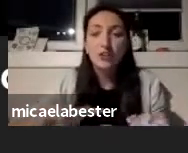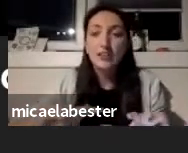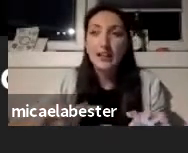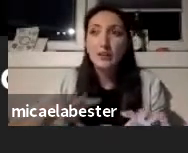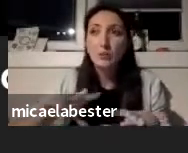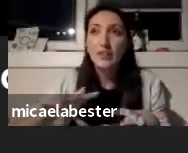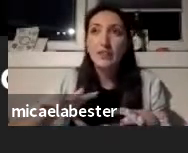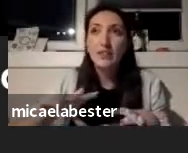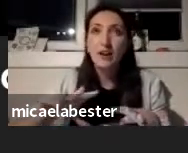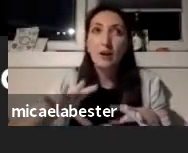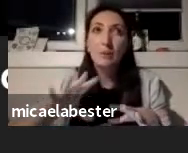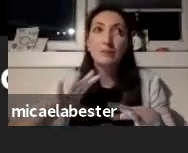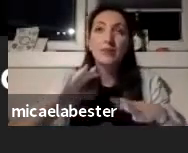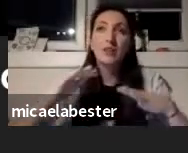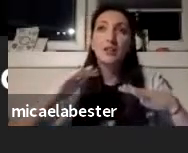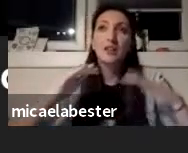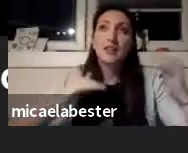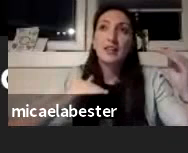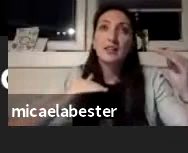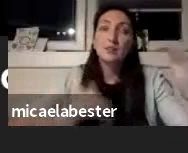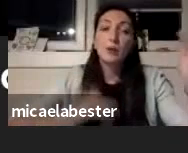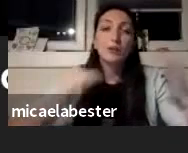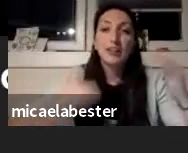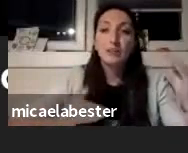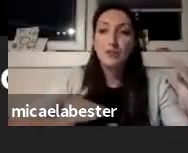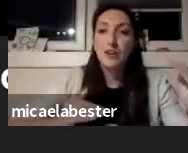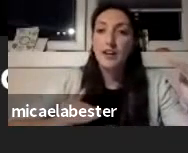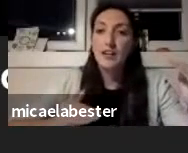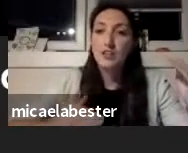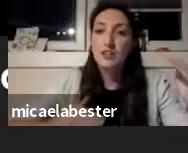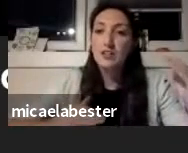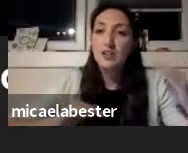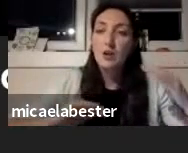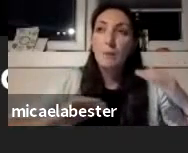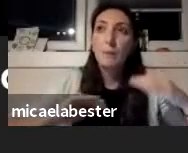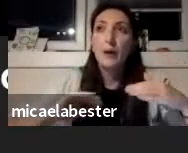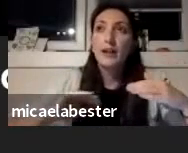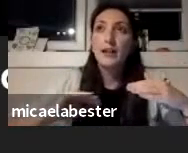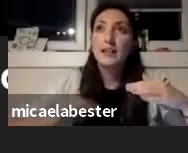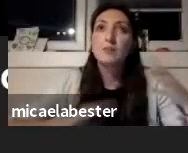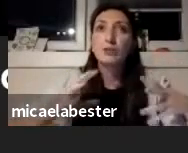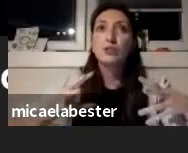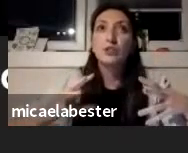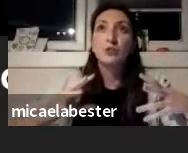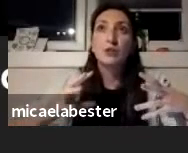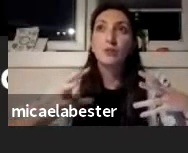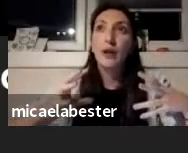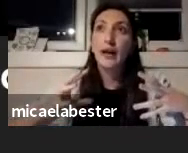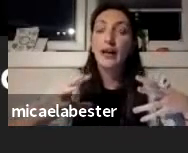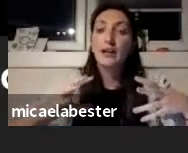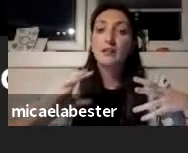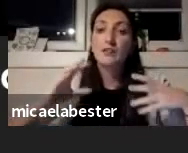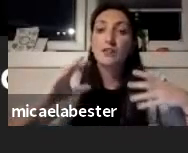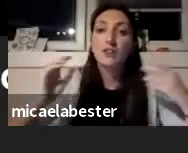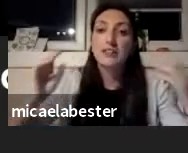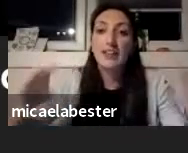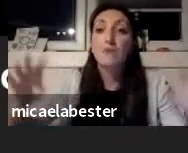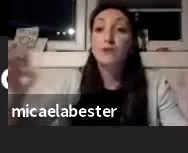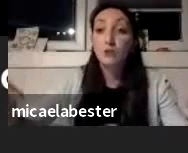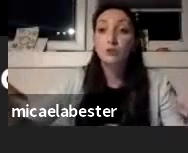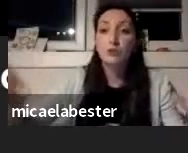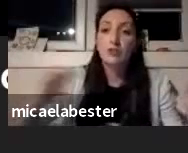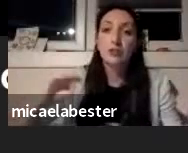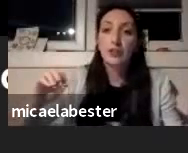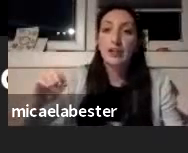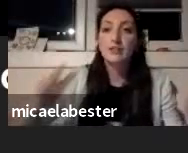really correlate with the spoken language variation, but it's more to do with where certain